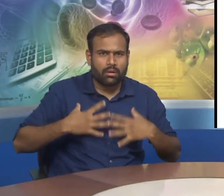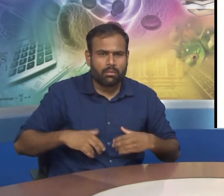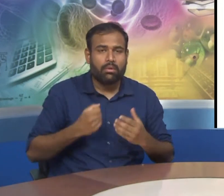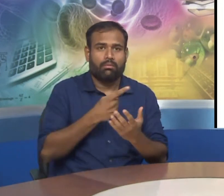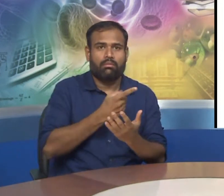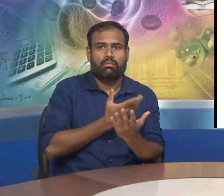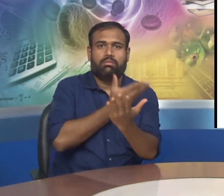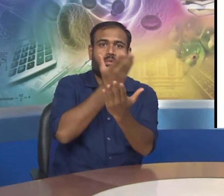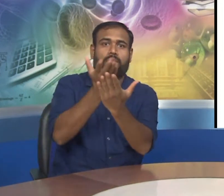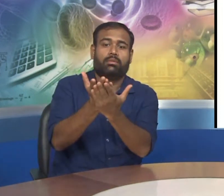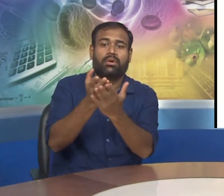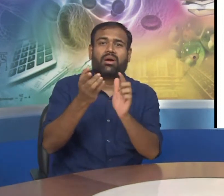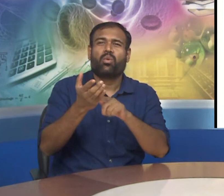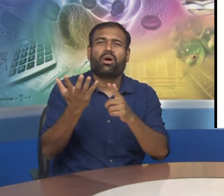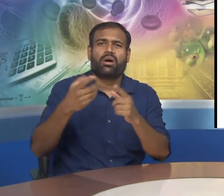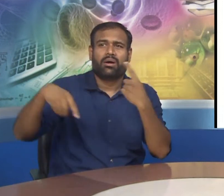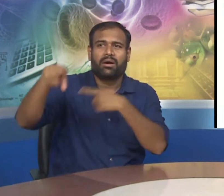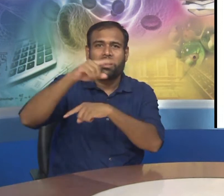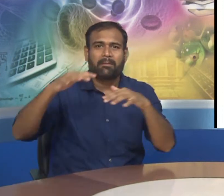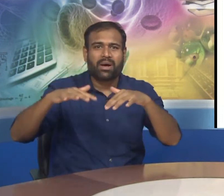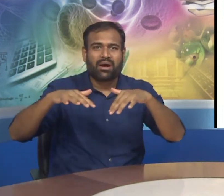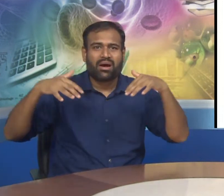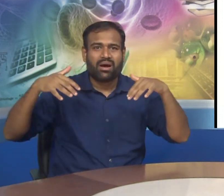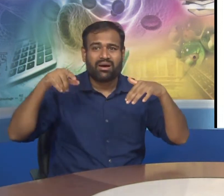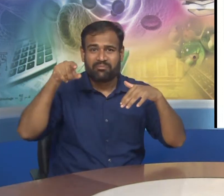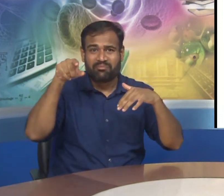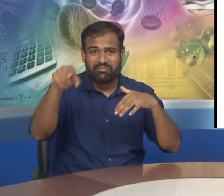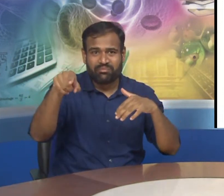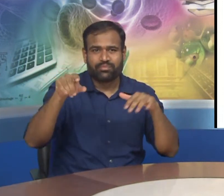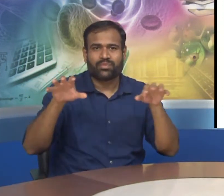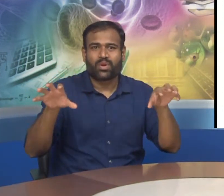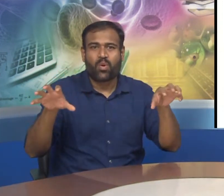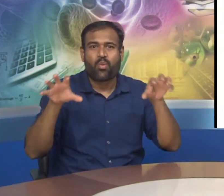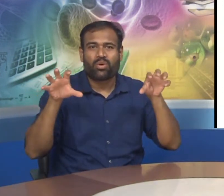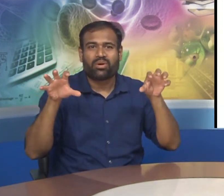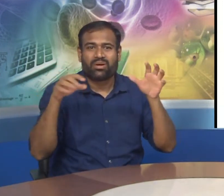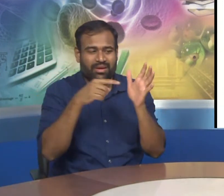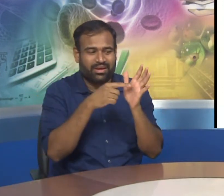where basic structure of constitution cannot be changed was defined.